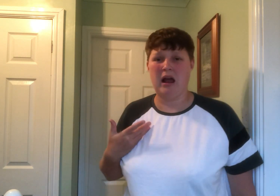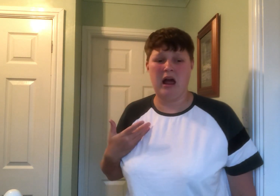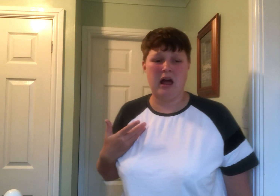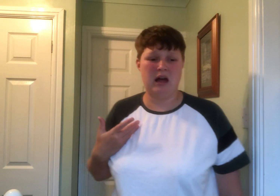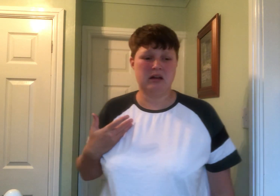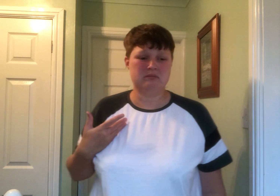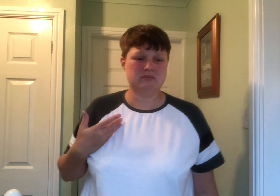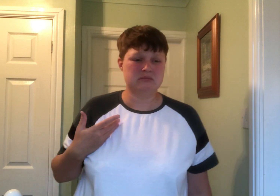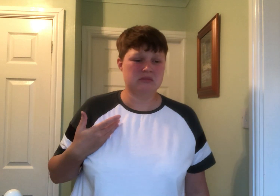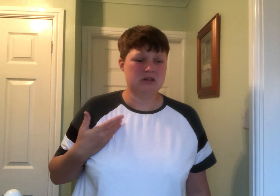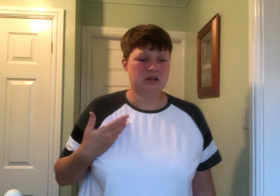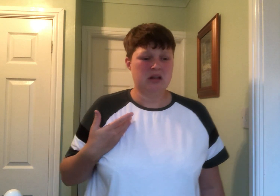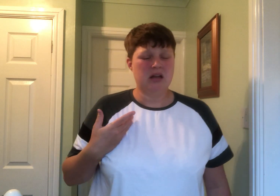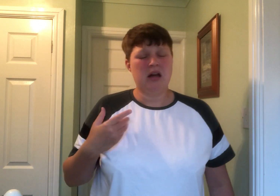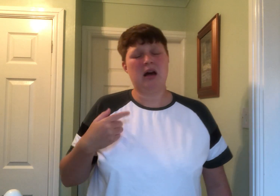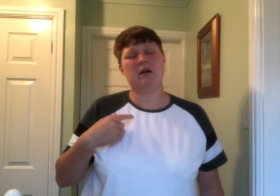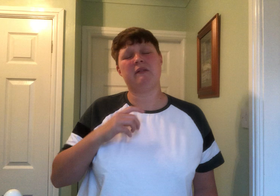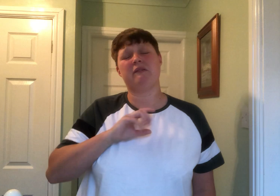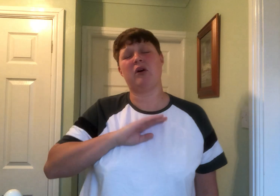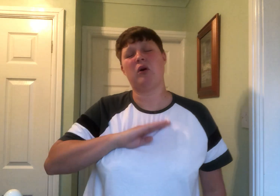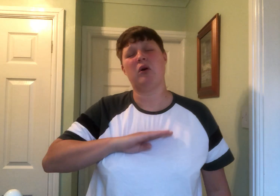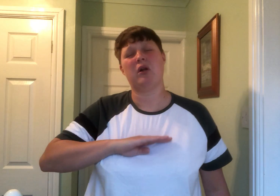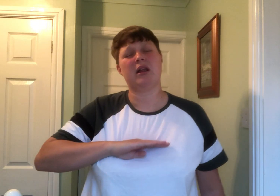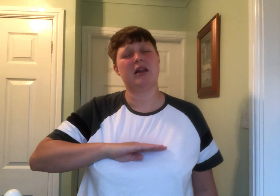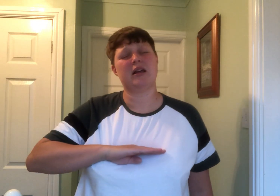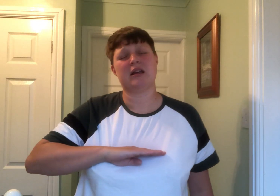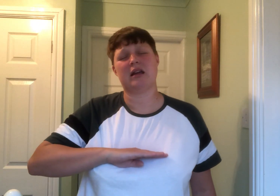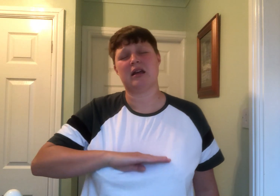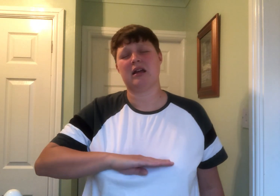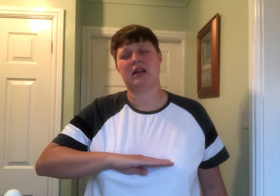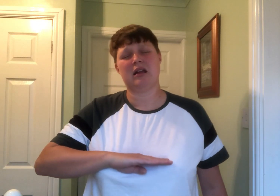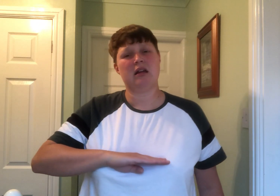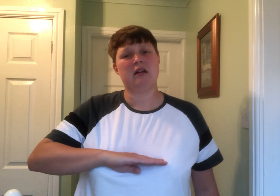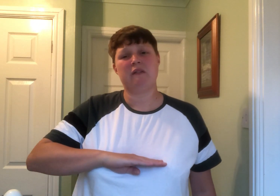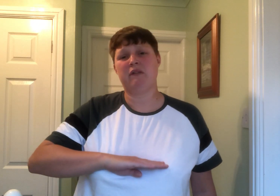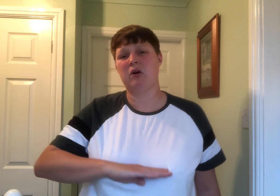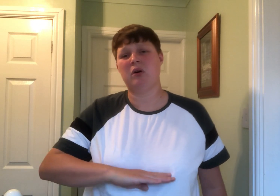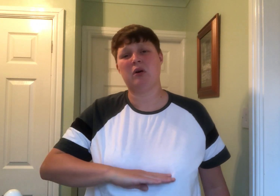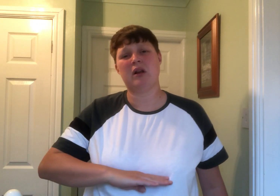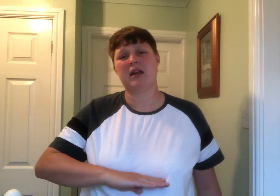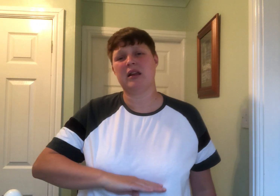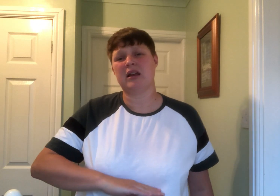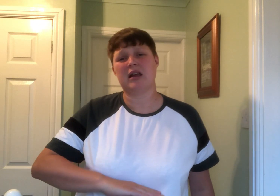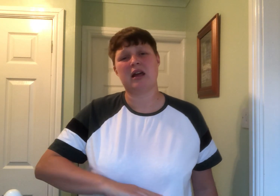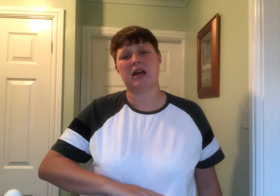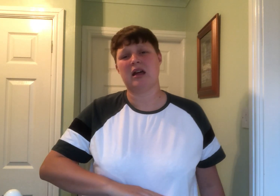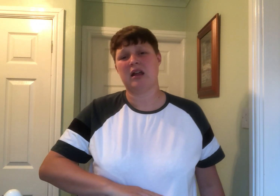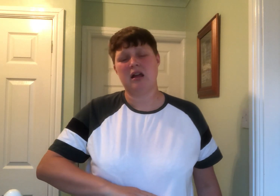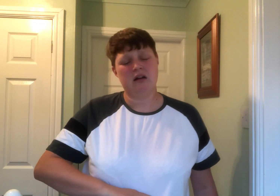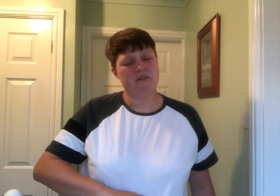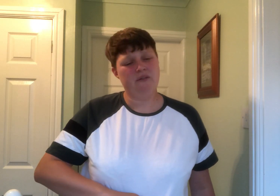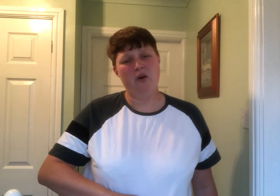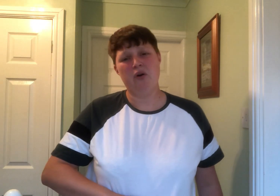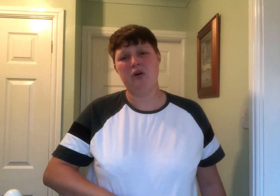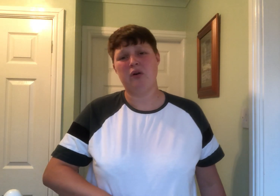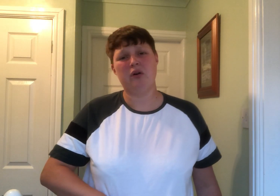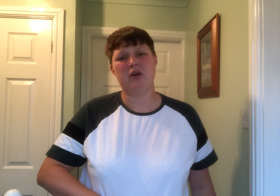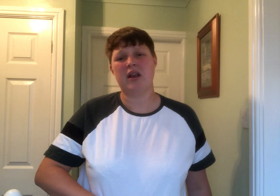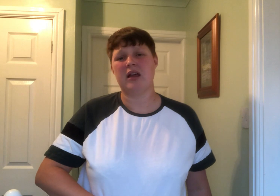to run? I'm falling again I'm falling again I'm falling